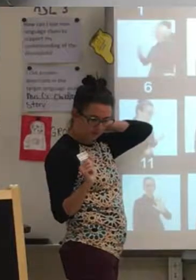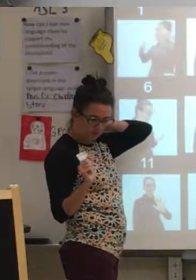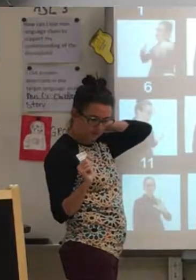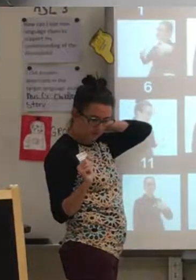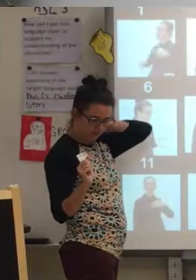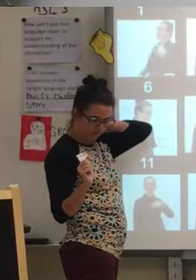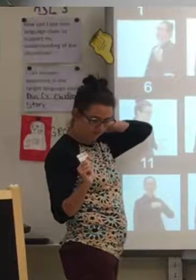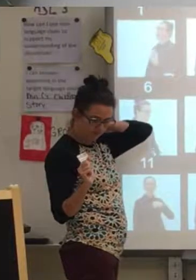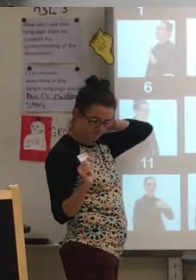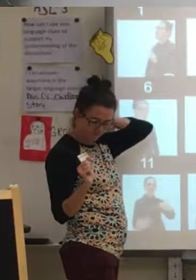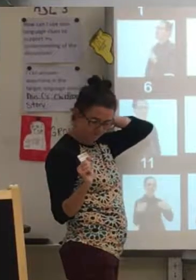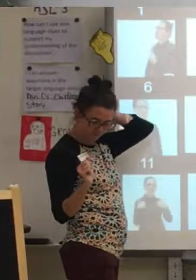I